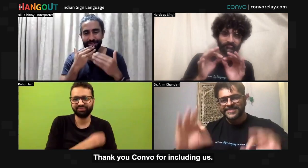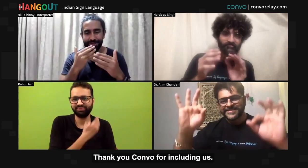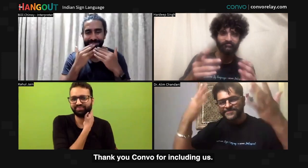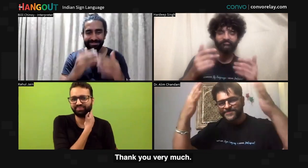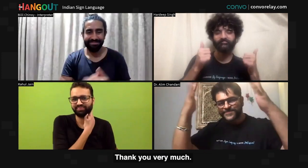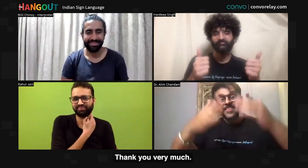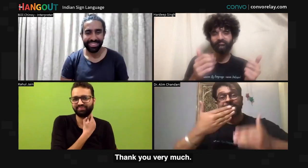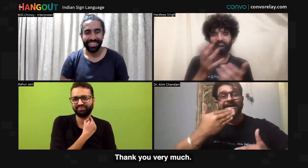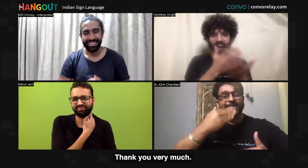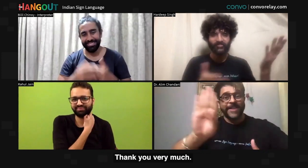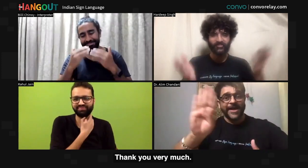Thank you very much.